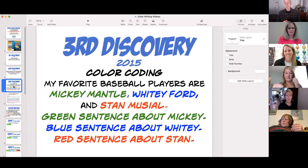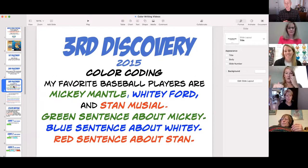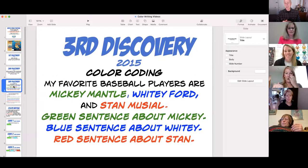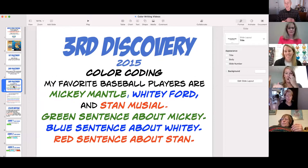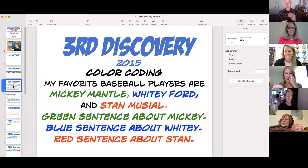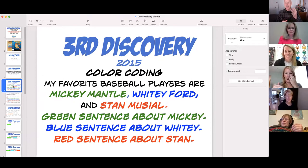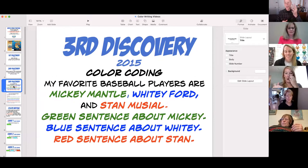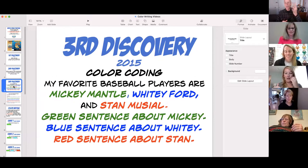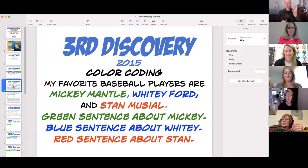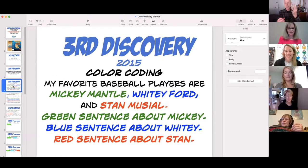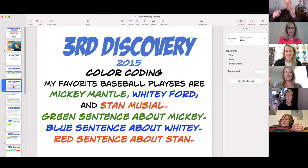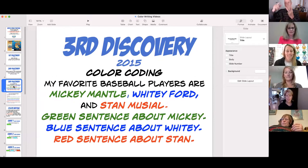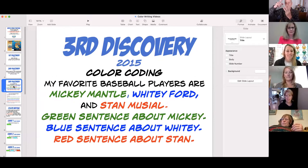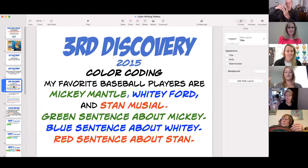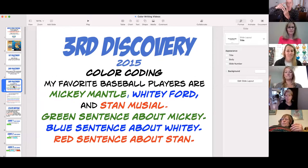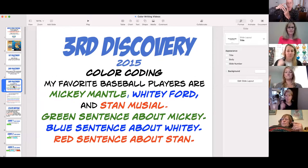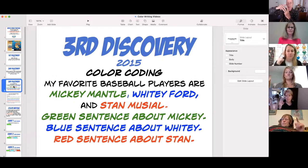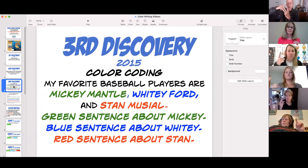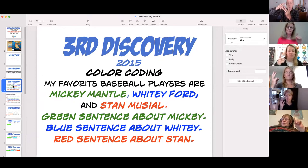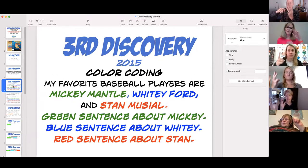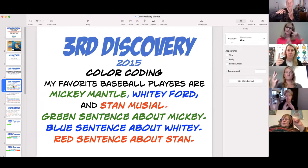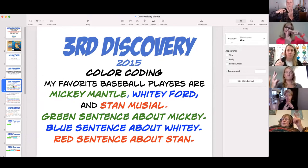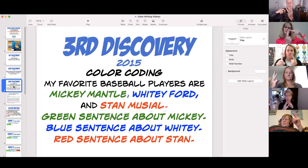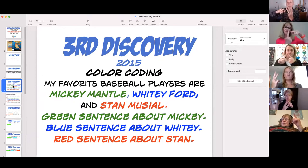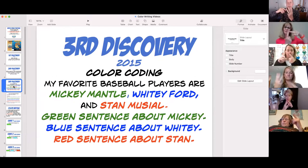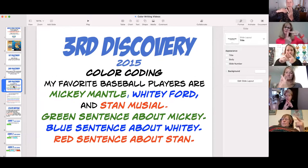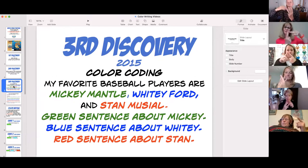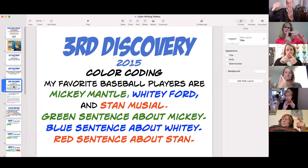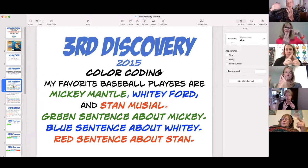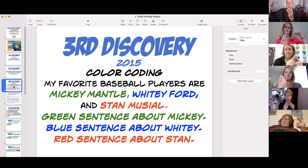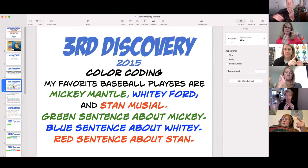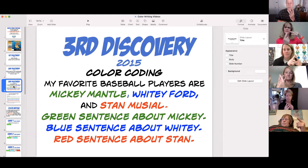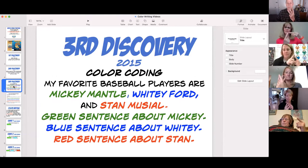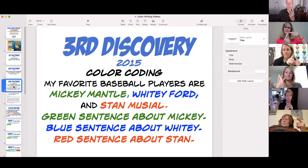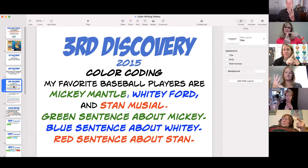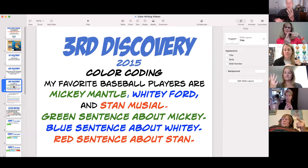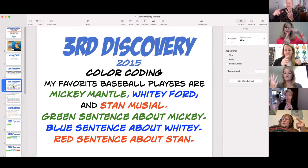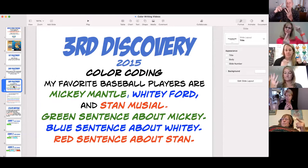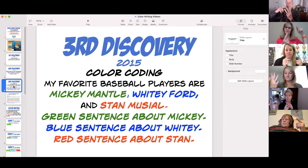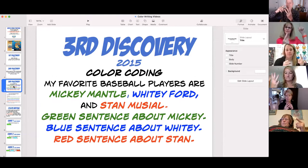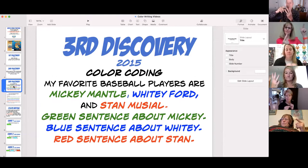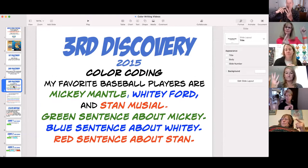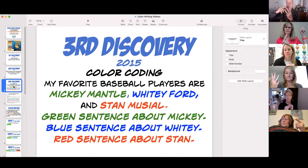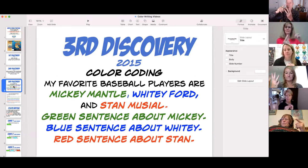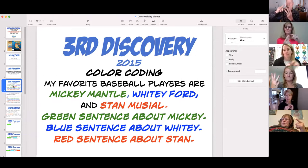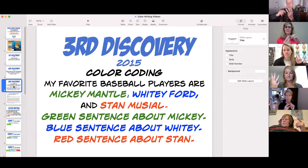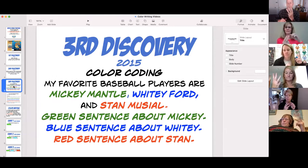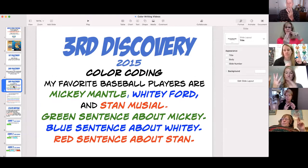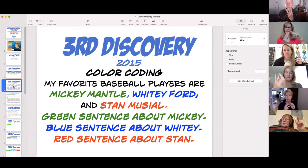So the first part of a triple whammy is green, green because we're getting going. The second part of a triple whammy is blue,